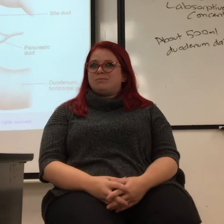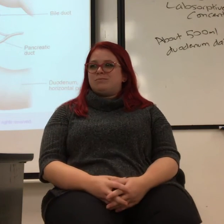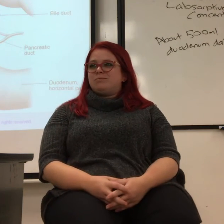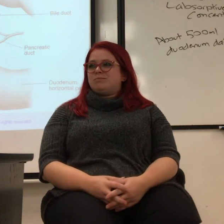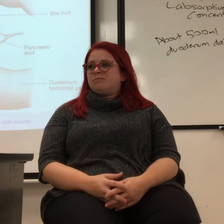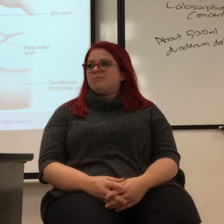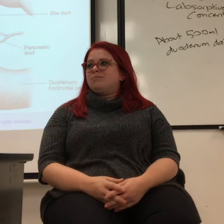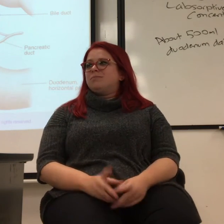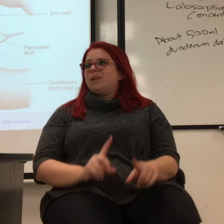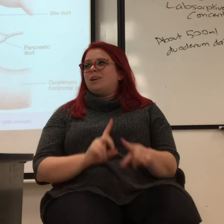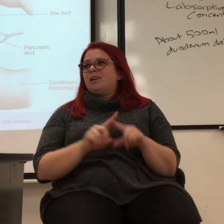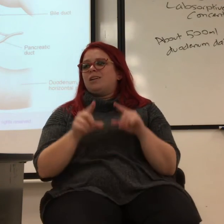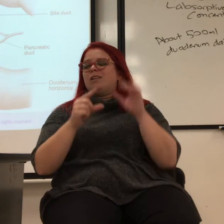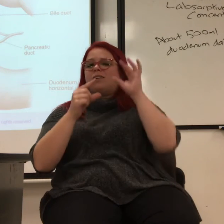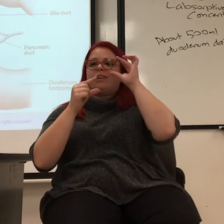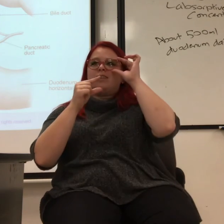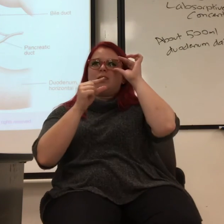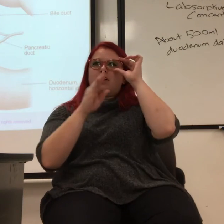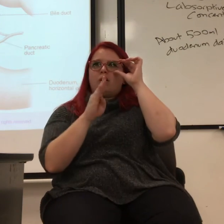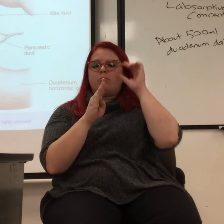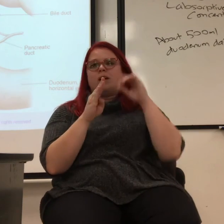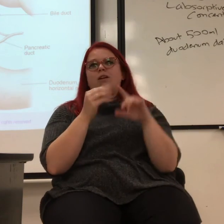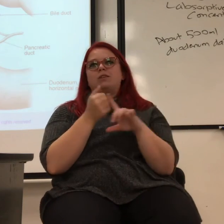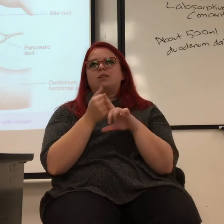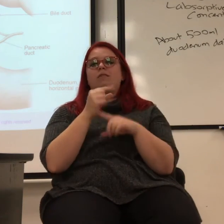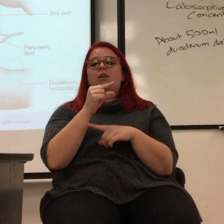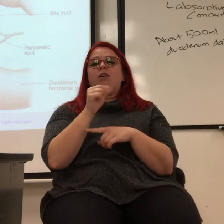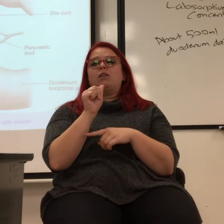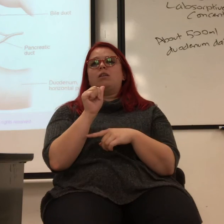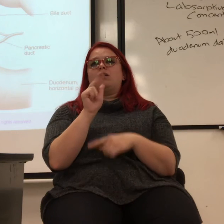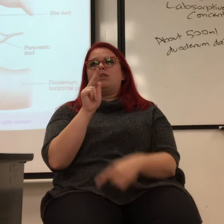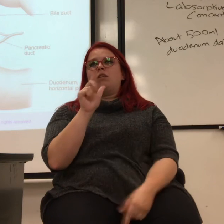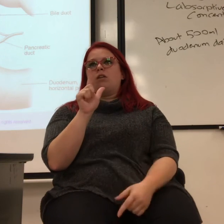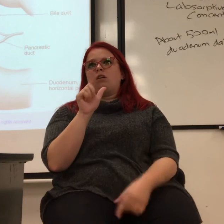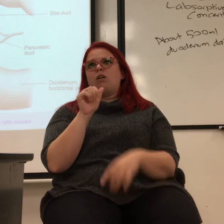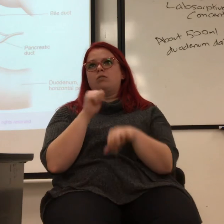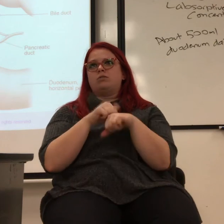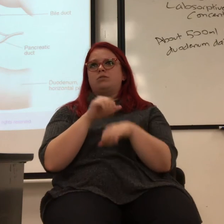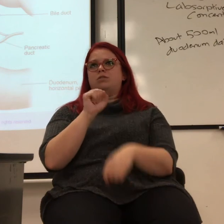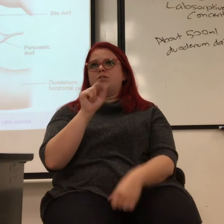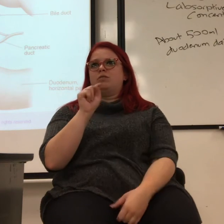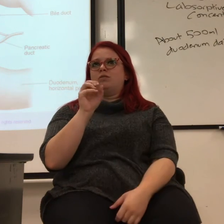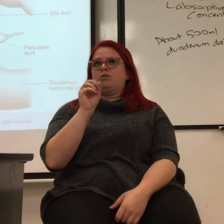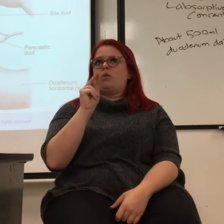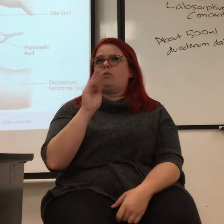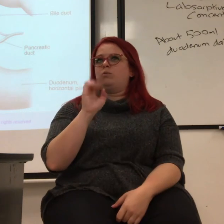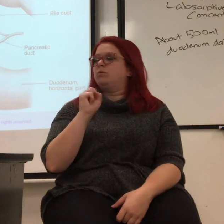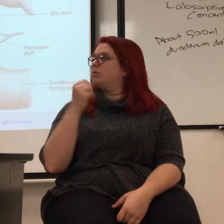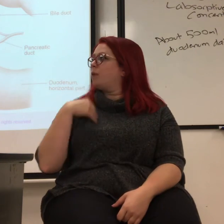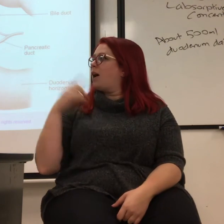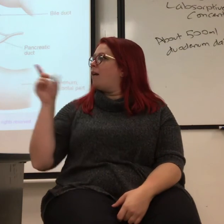The gallbladder holds a lot. I mean, gallstones, I think we have some here. These